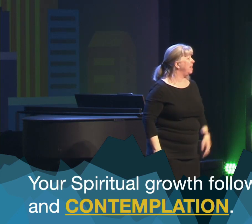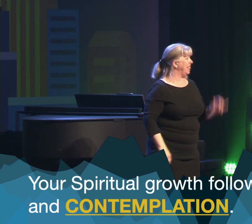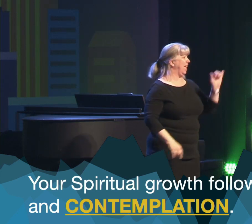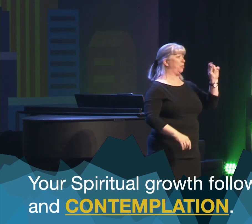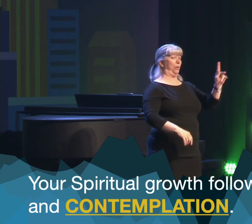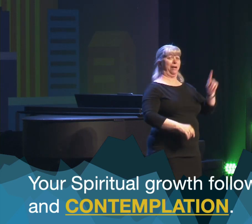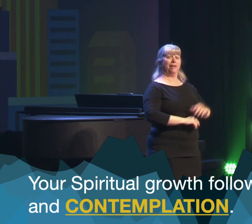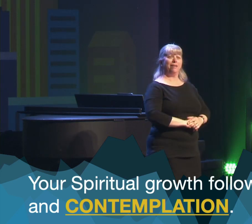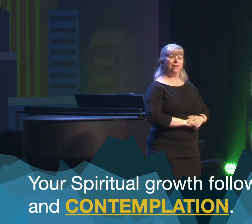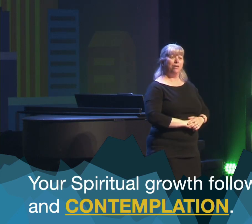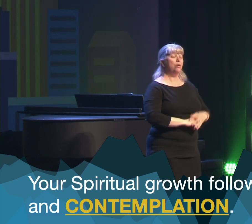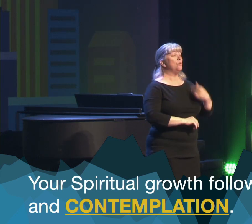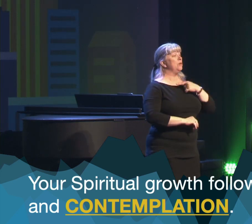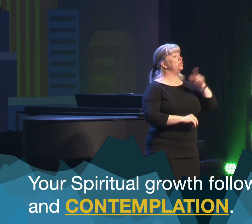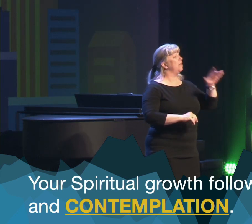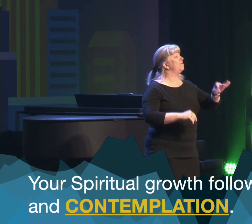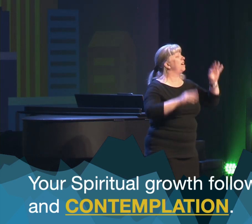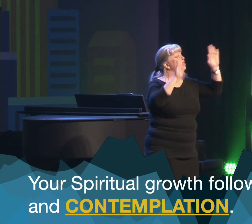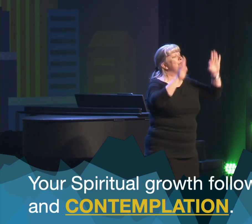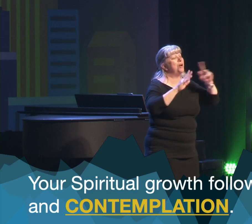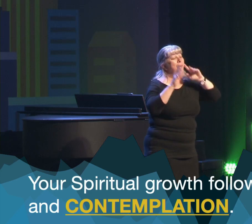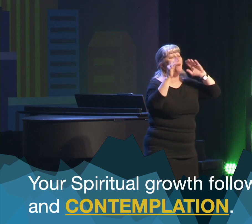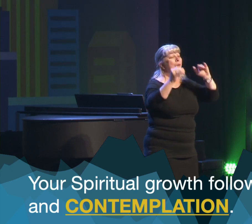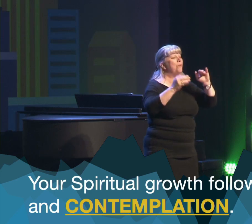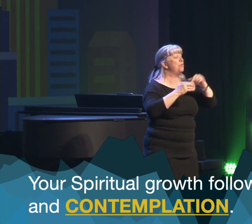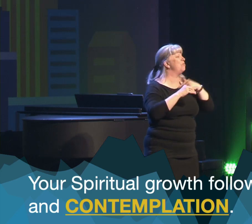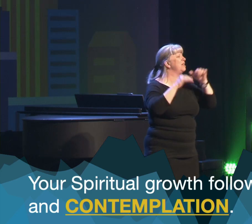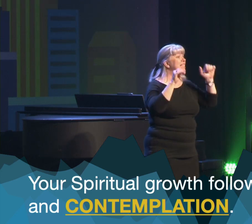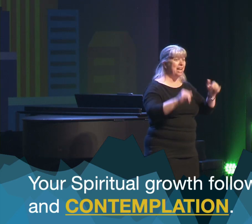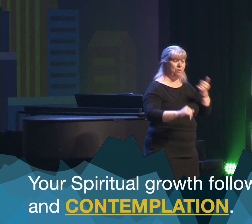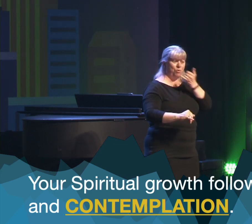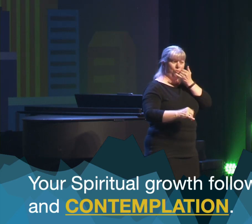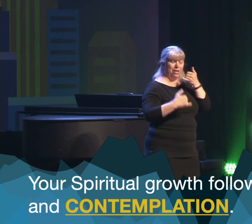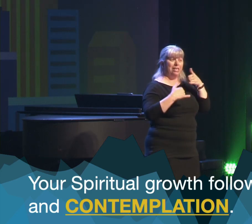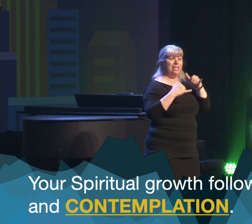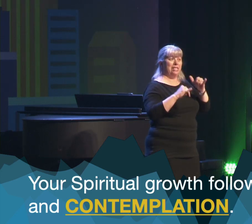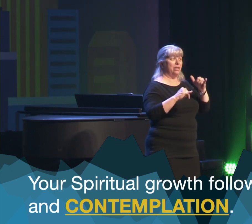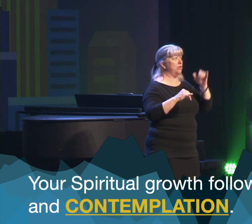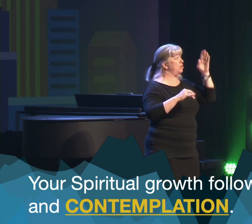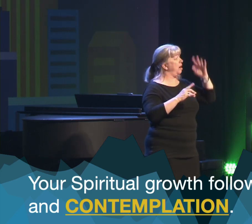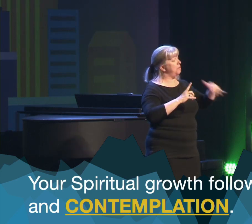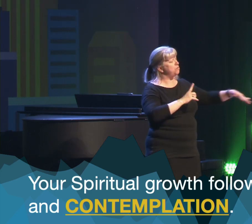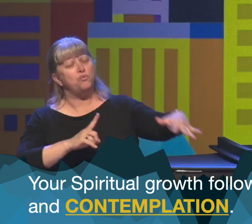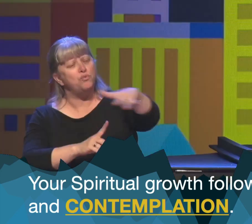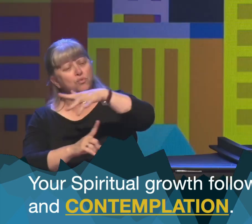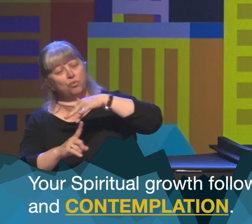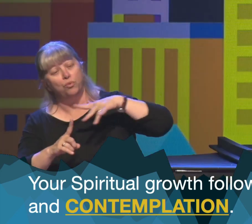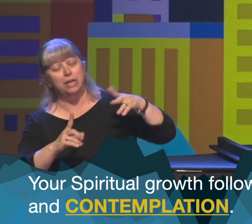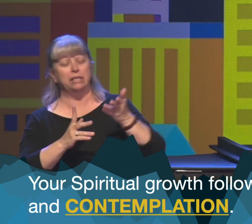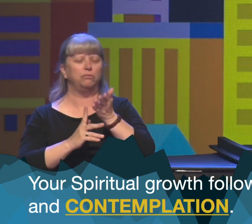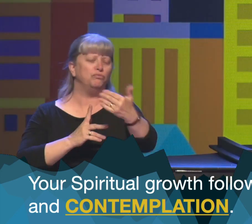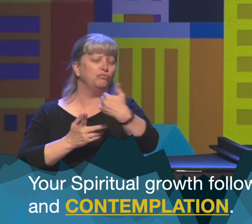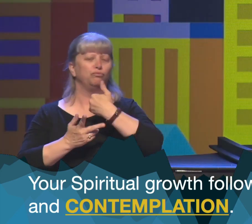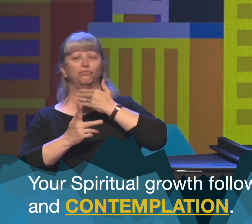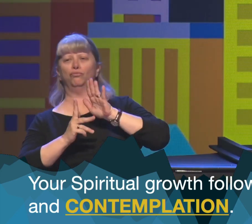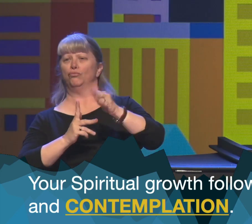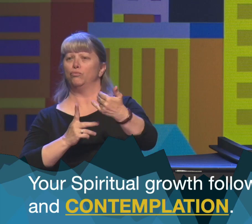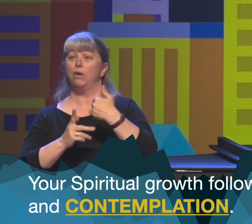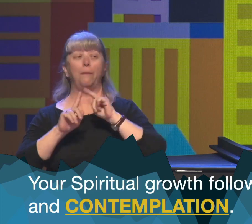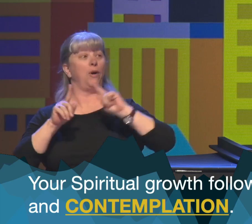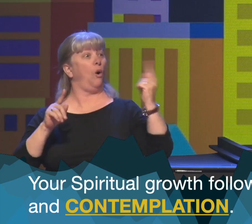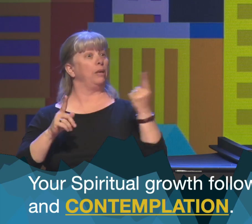okay. We should find great hope in that, that we can be wrong and still God be present around us and working through us. But we always